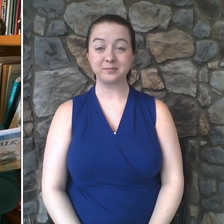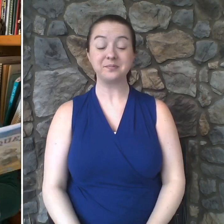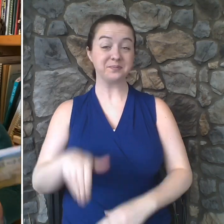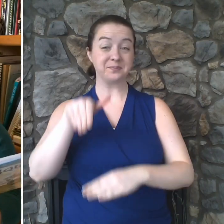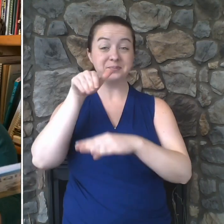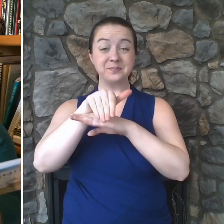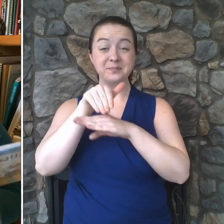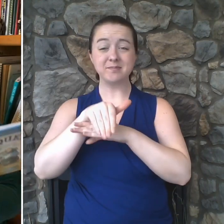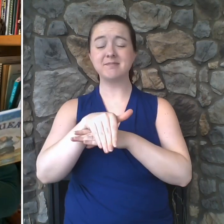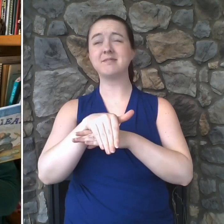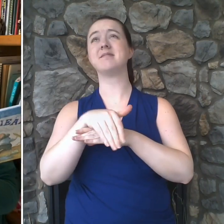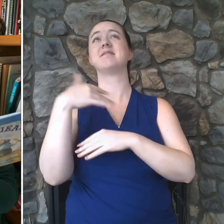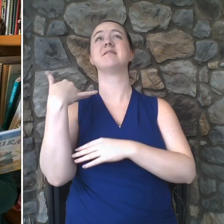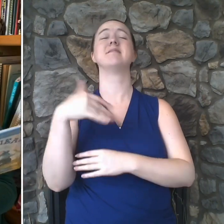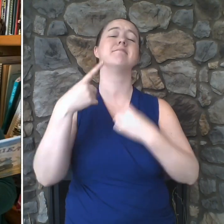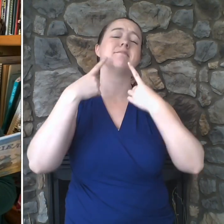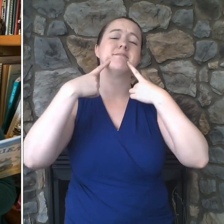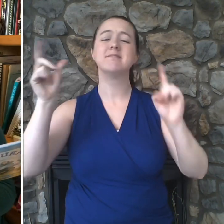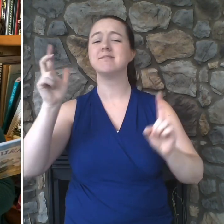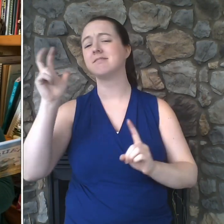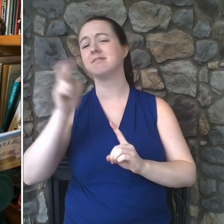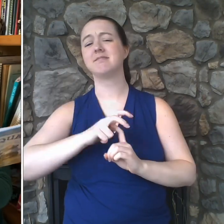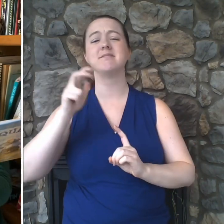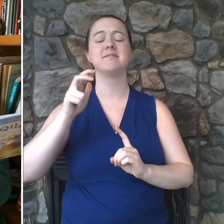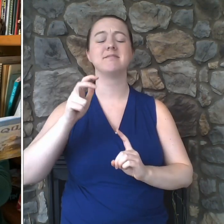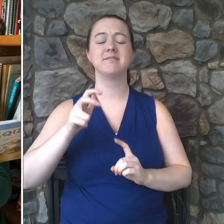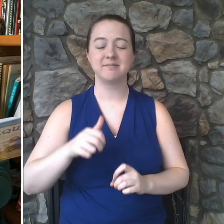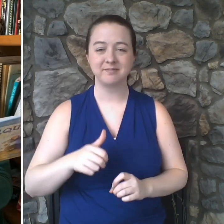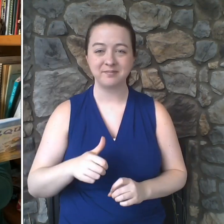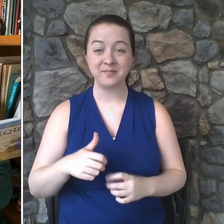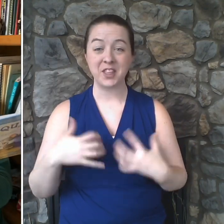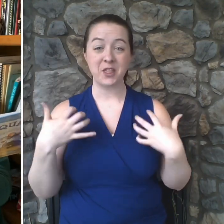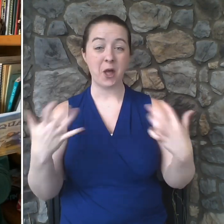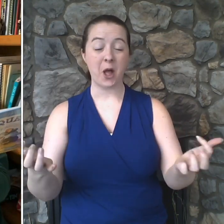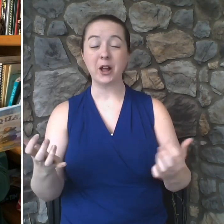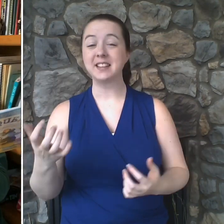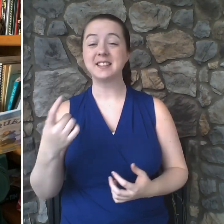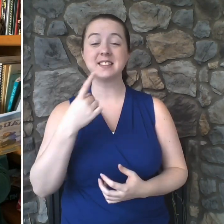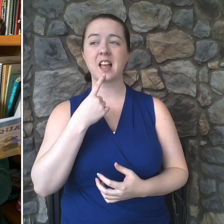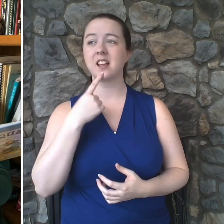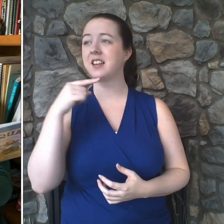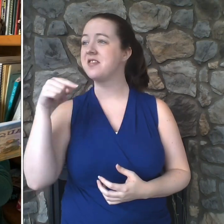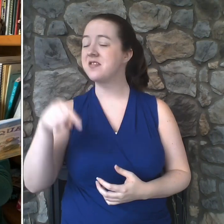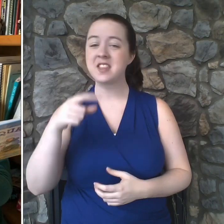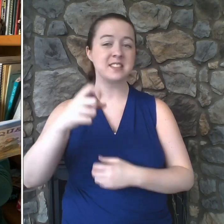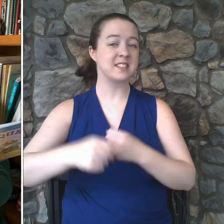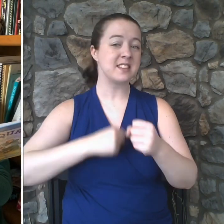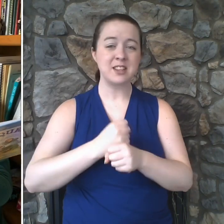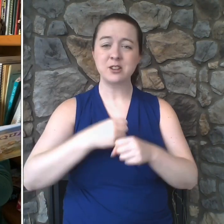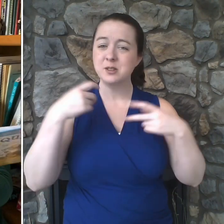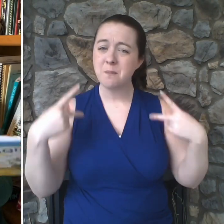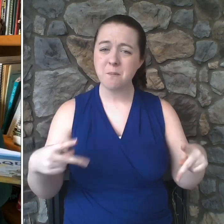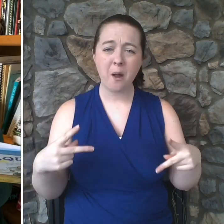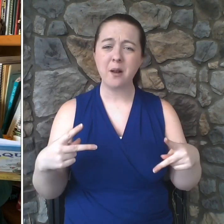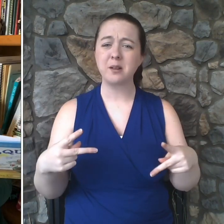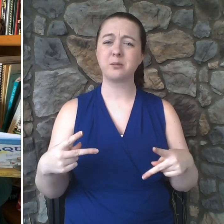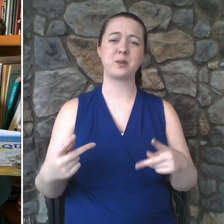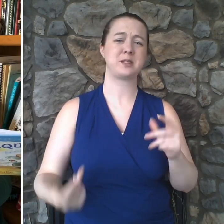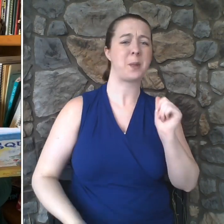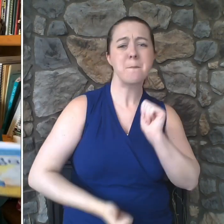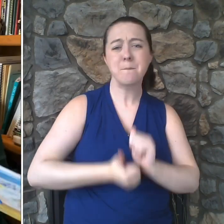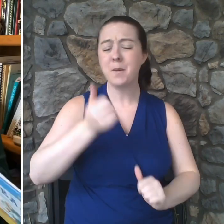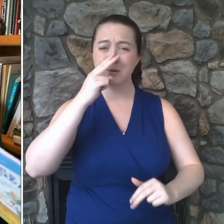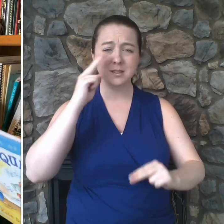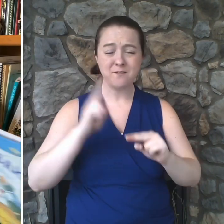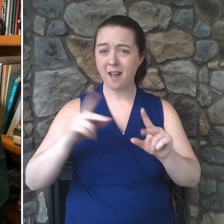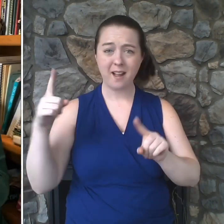The evening was a triumph. The guests all exclaimed that this year's party was the